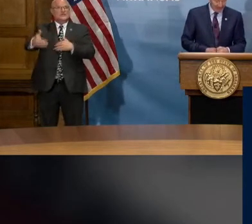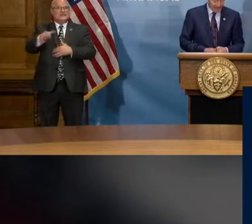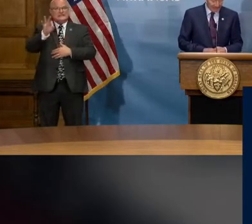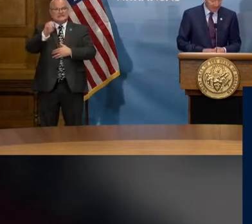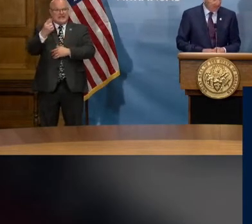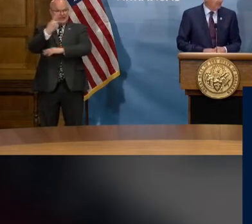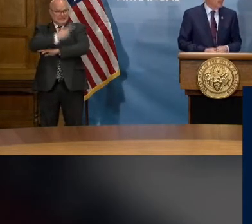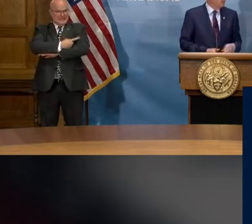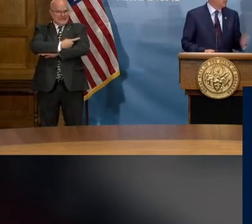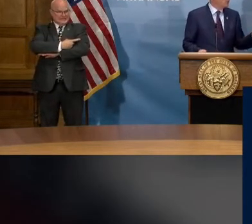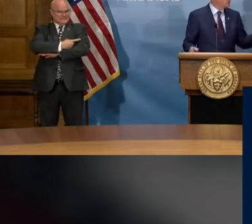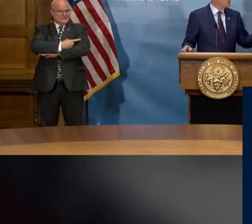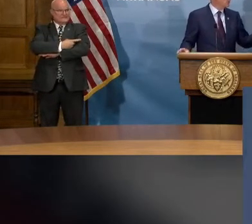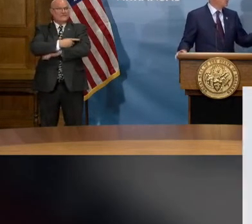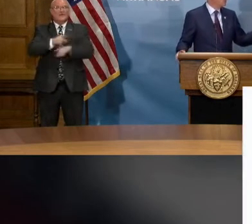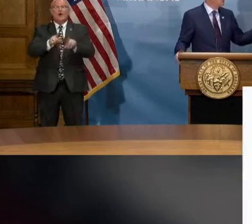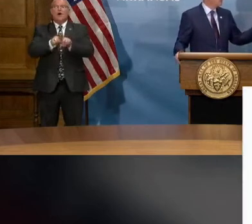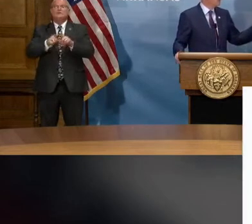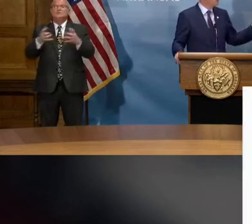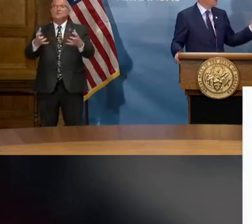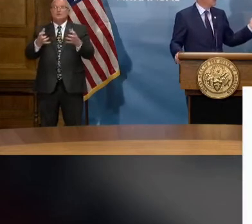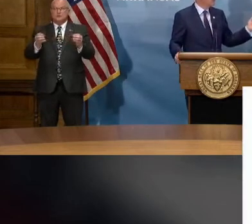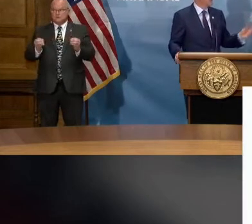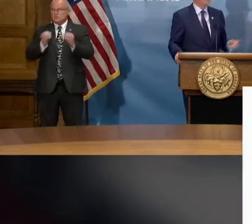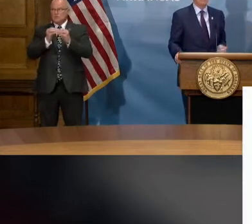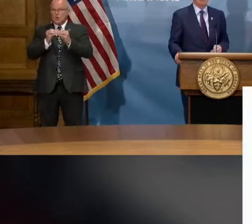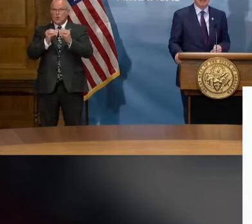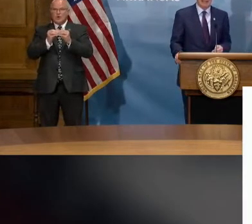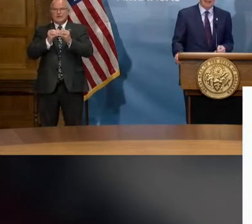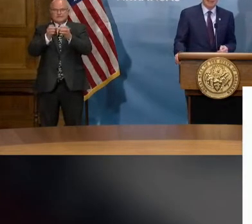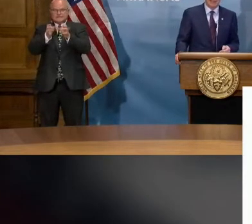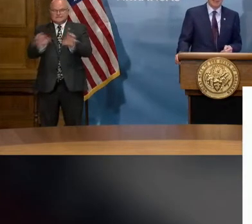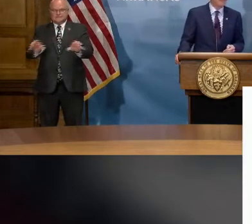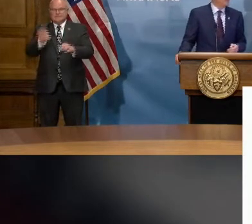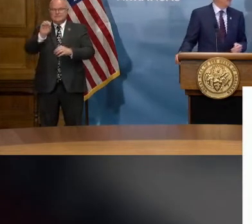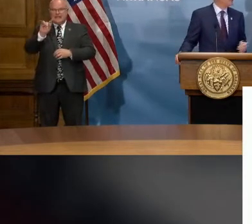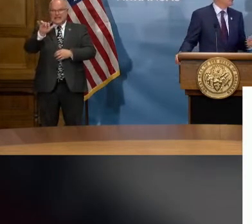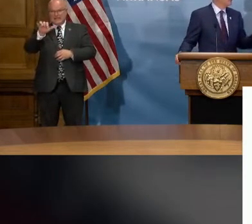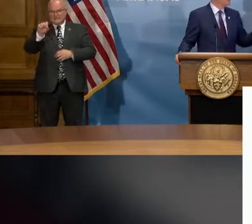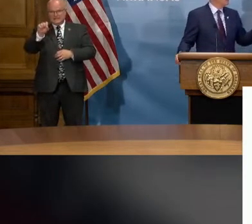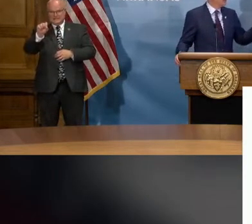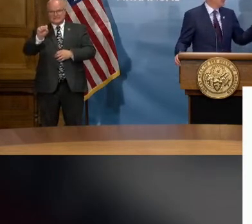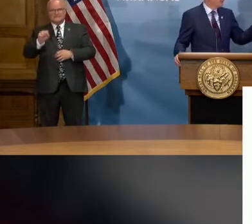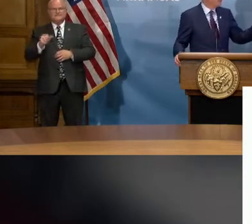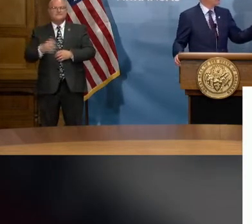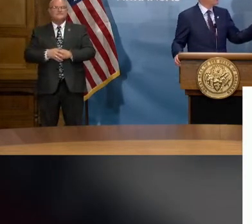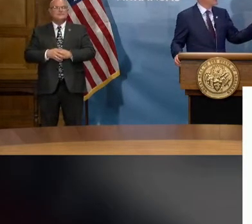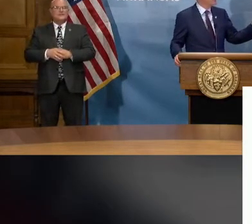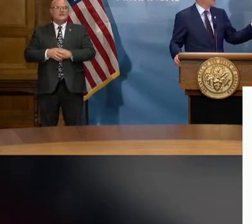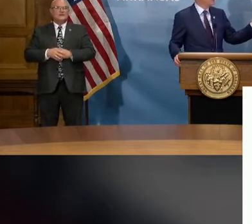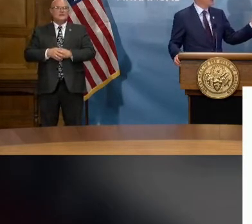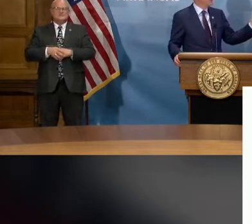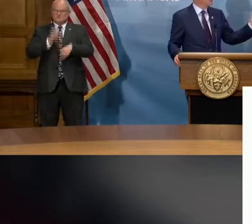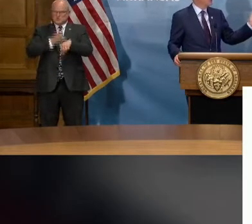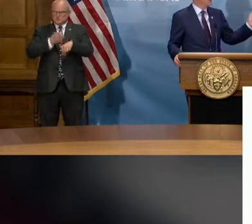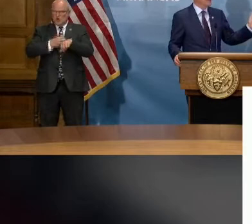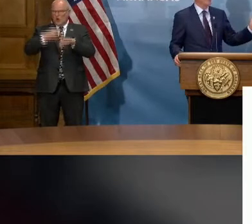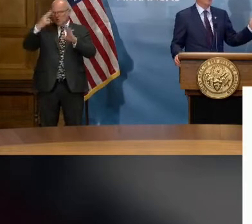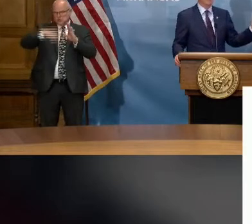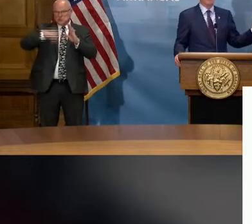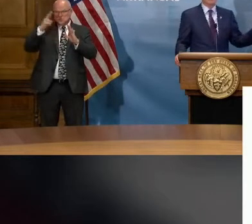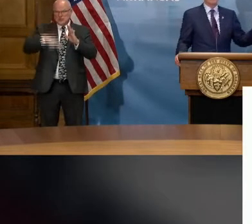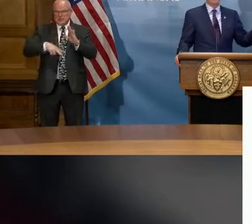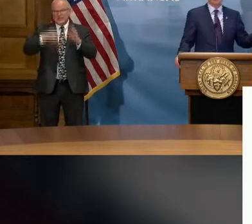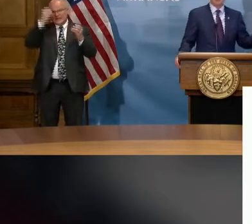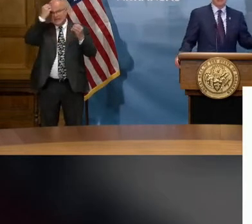90 days. And we also wanted to go further and break it down by county. And so, although this is hard to read, we're going to get